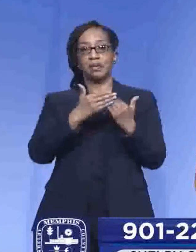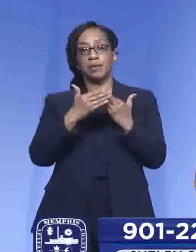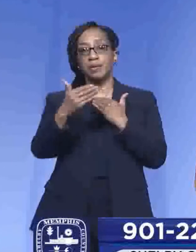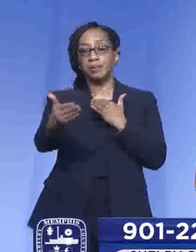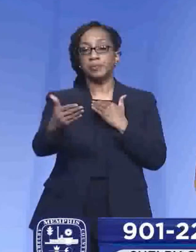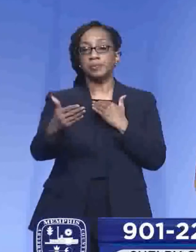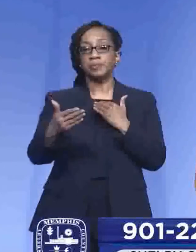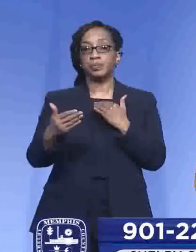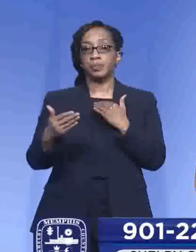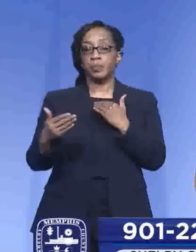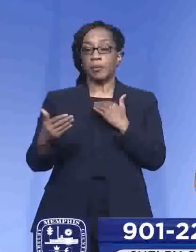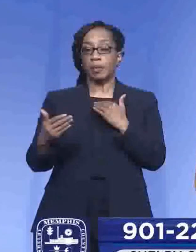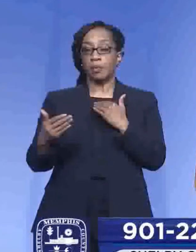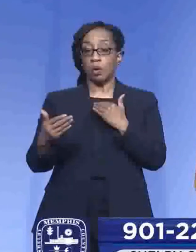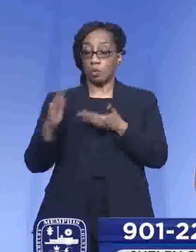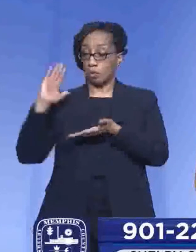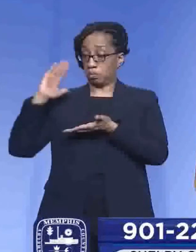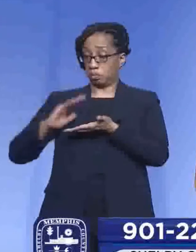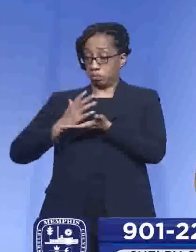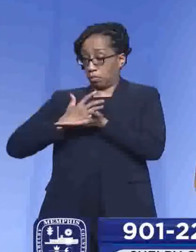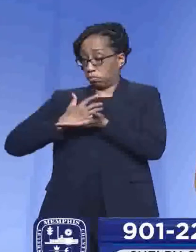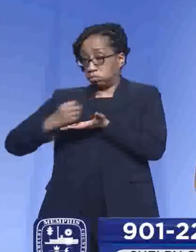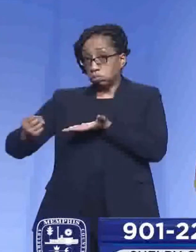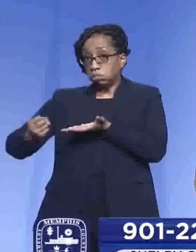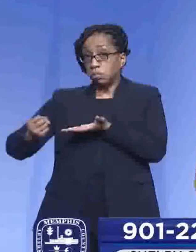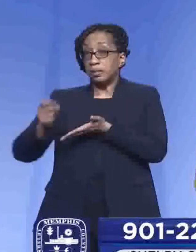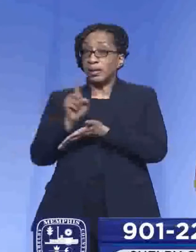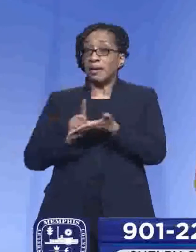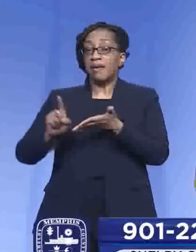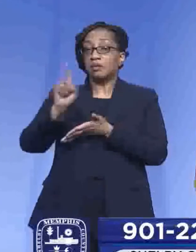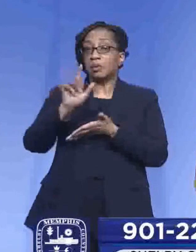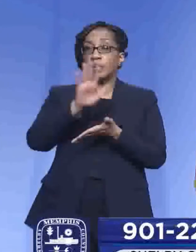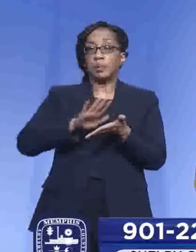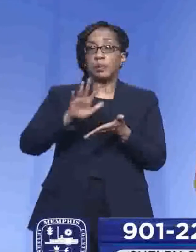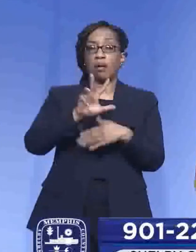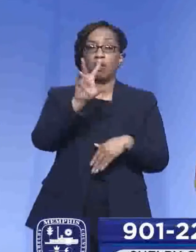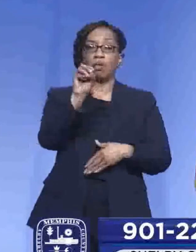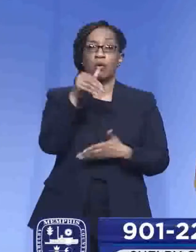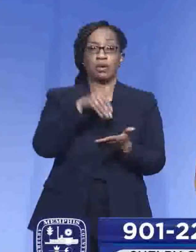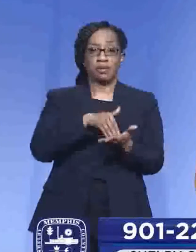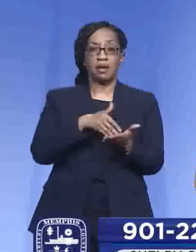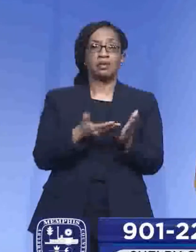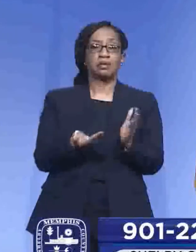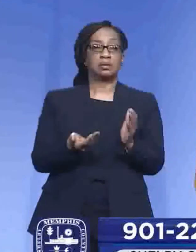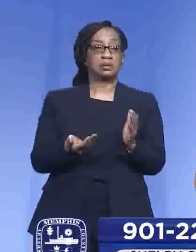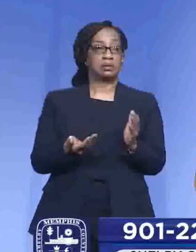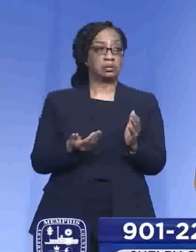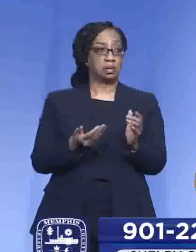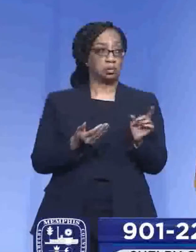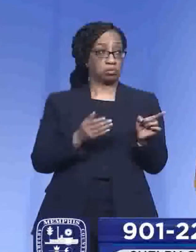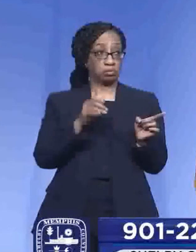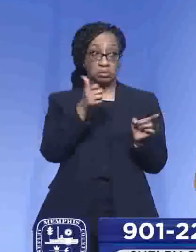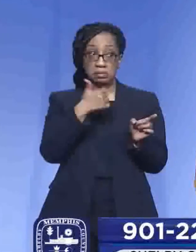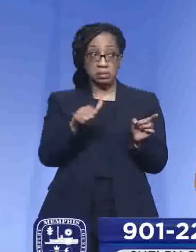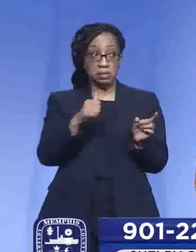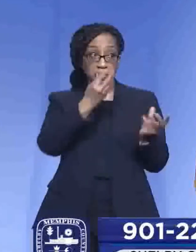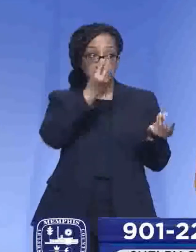we get through this amount, next week, like I said, we're going to do about 30,000 as well. So, David, if you have anything else, I don't know